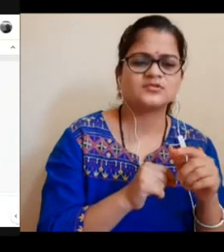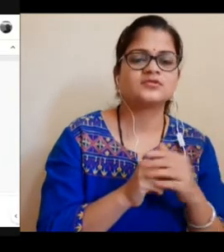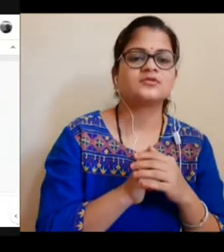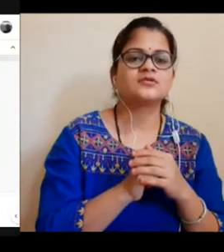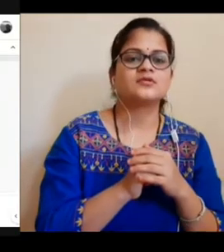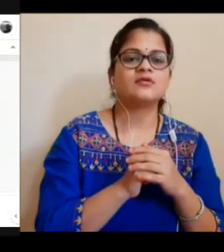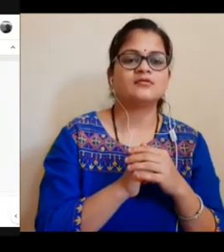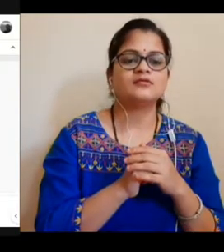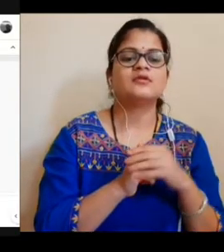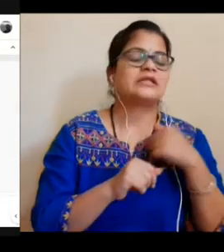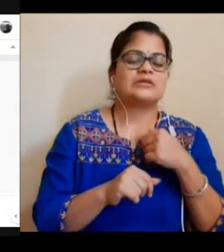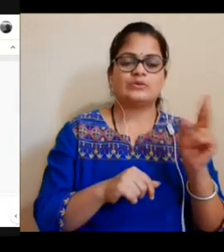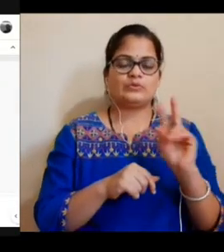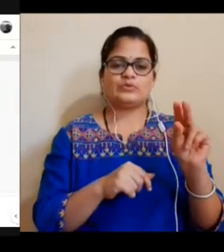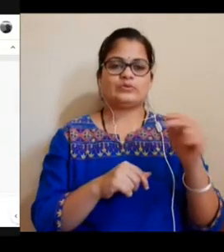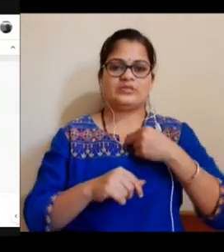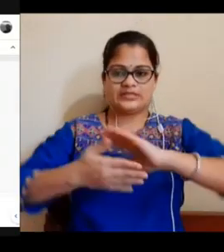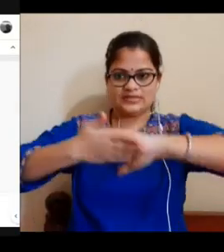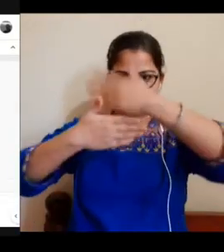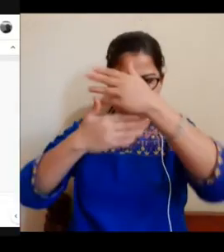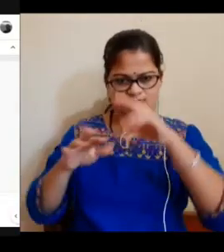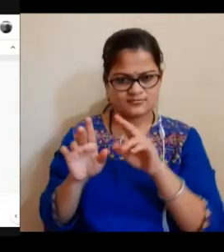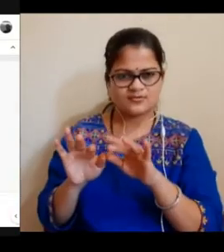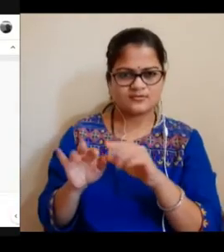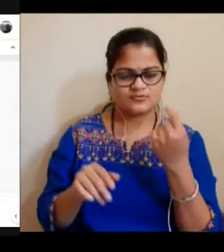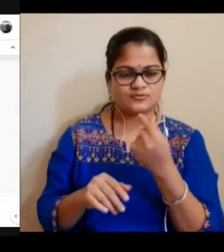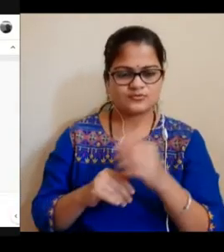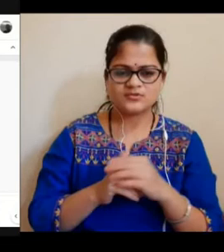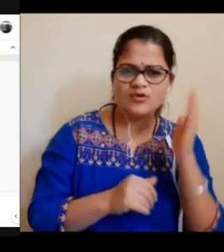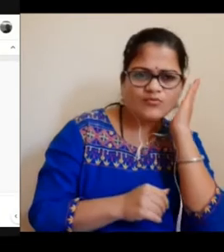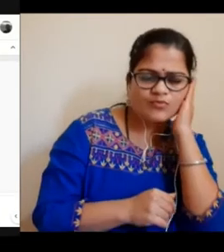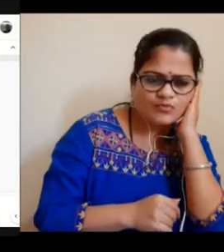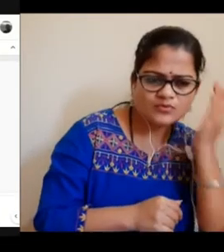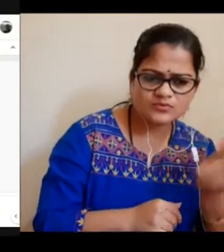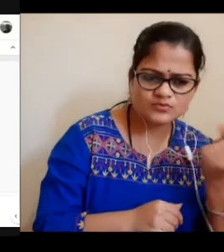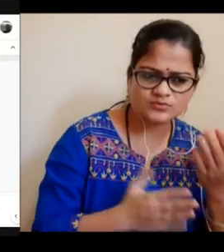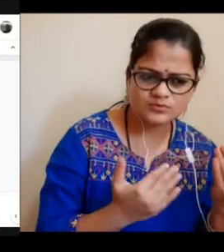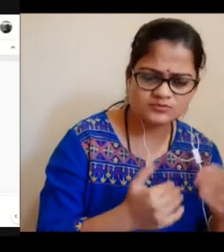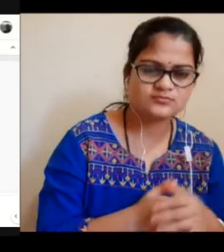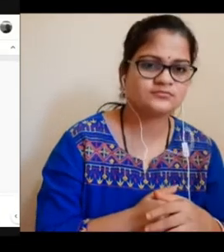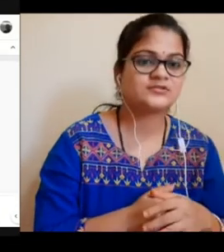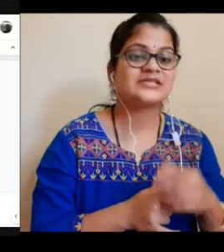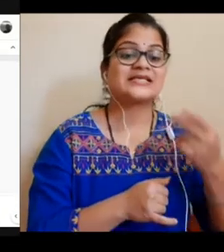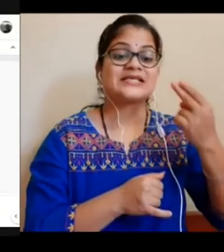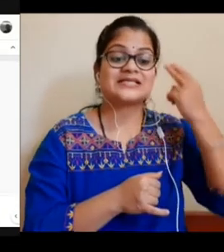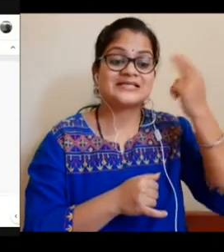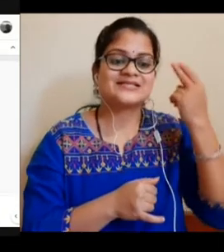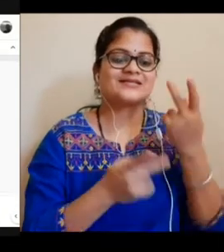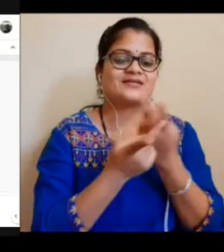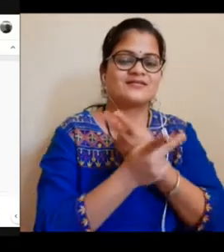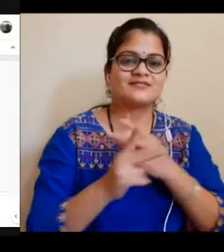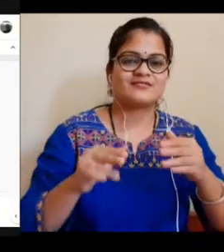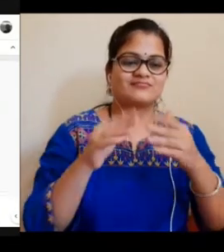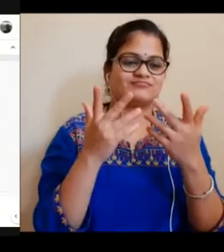No, I'm doing it from my laptop. Can you do it from your phone? Yeah, I because most of